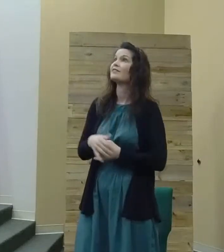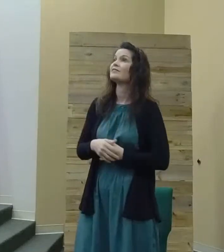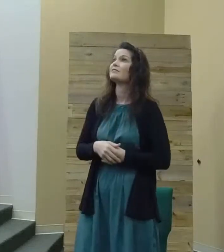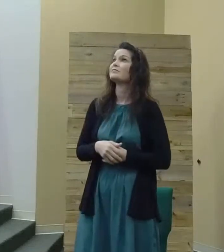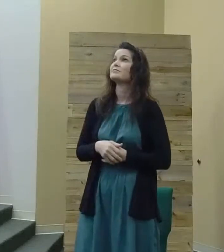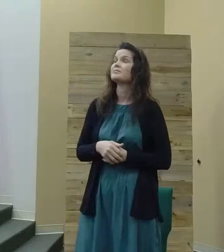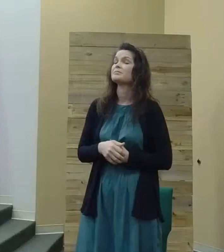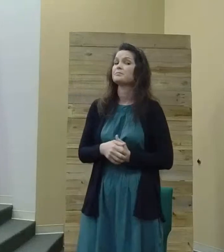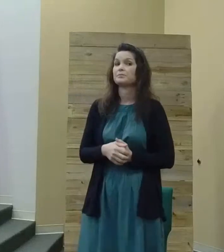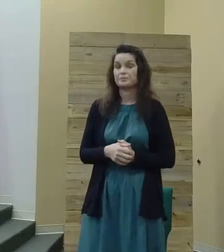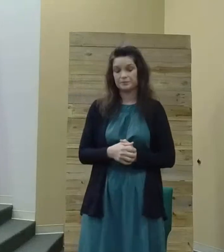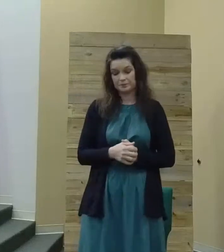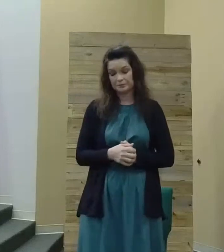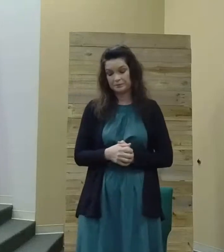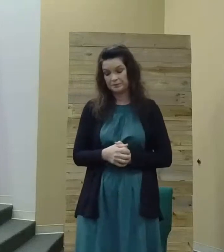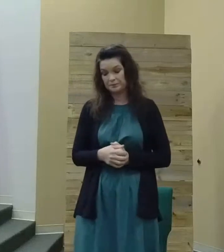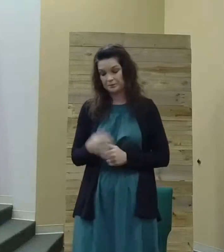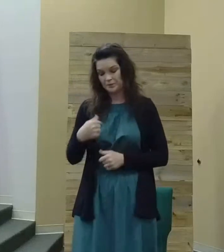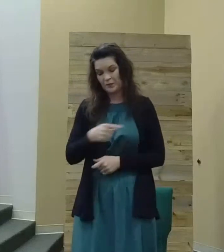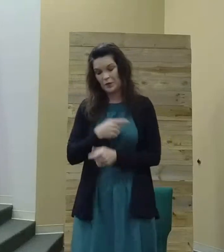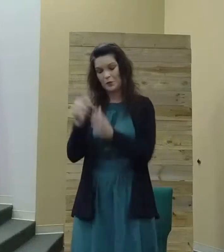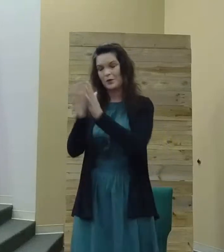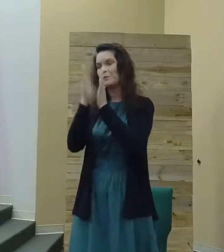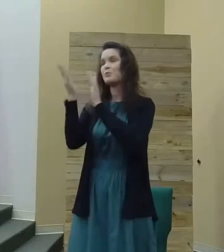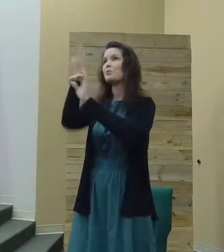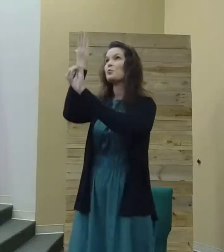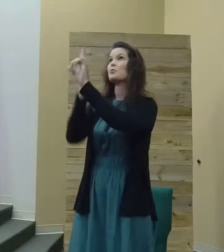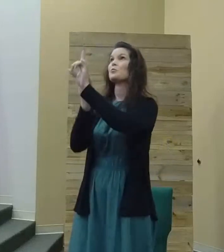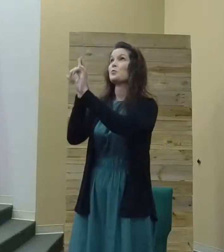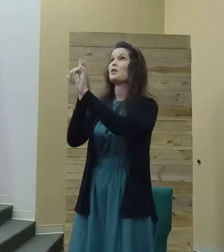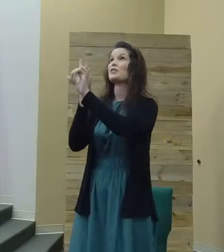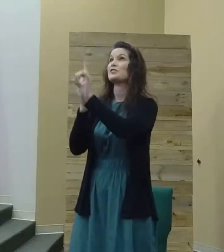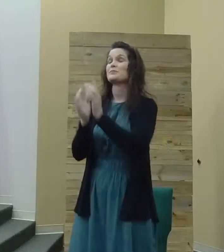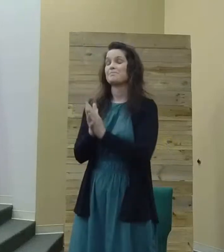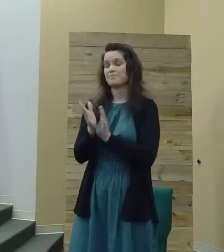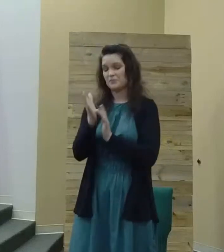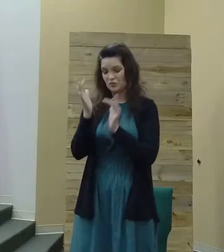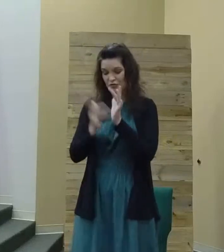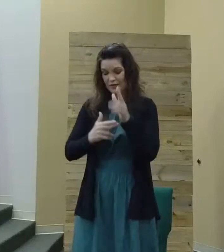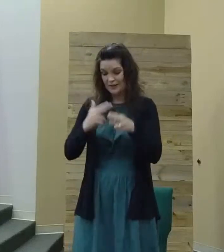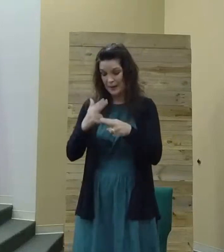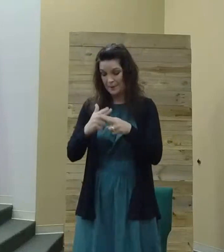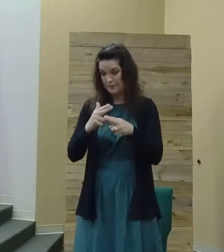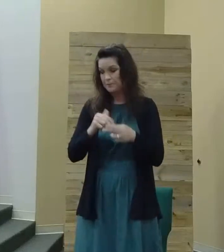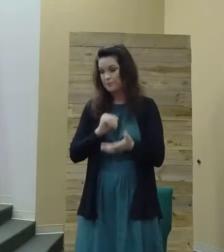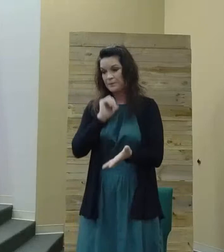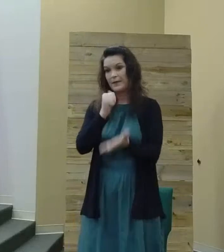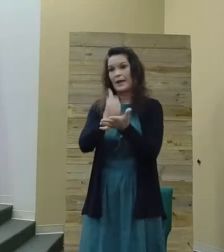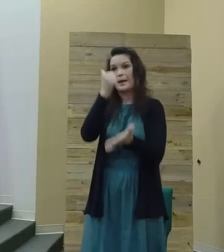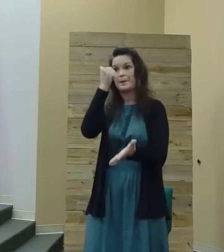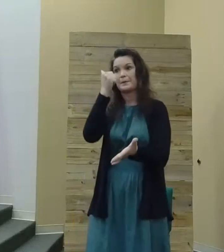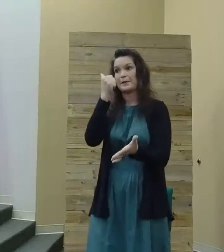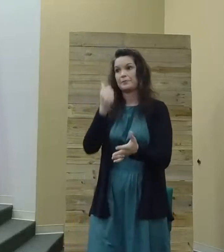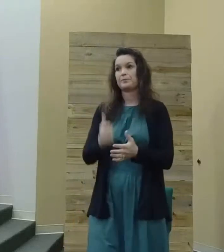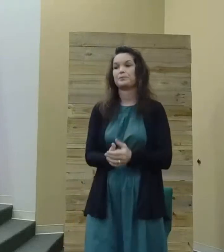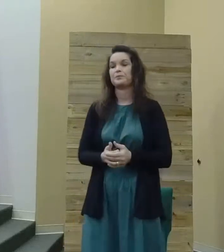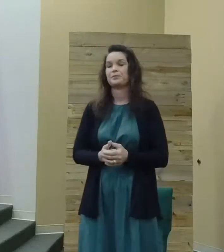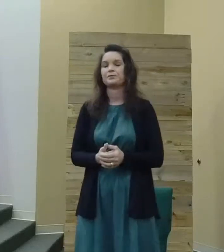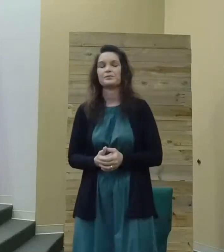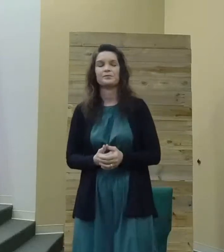your presence. We praise you, God. It's in Christ's name I pray.